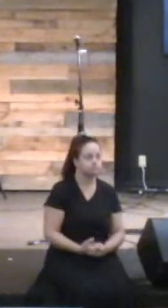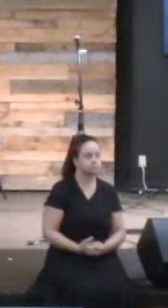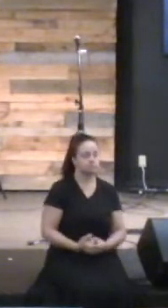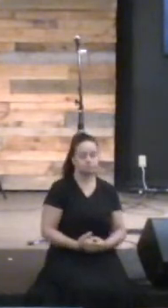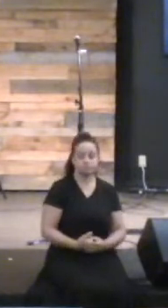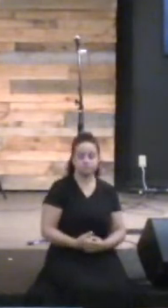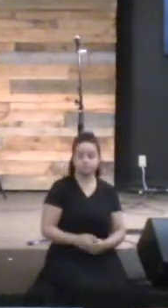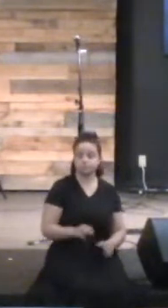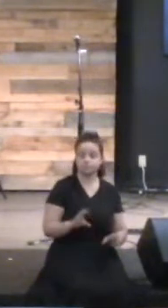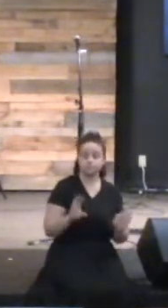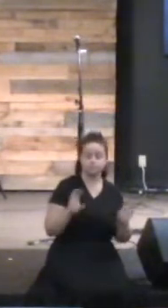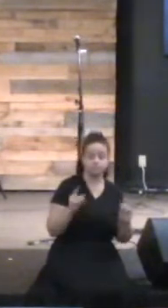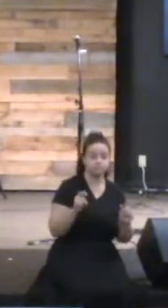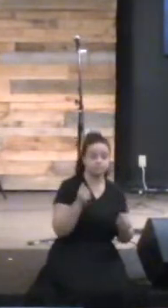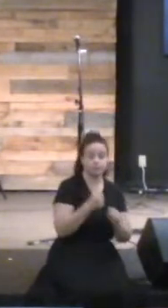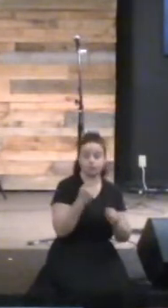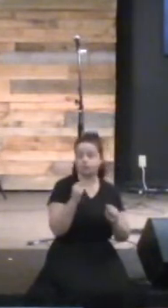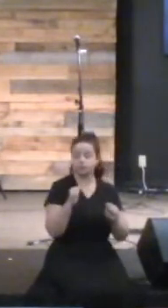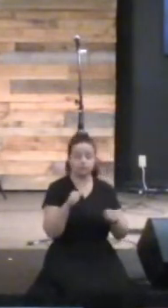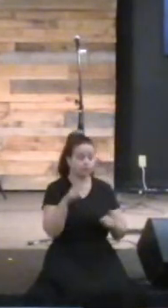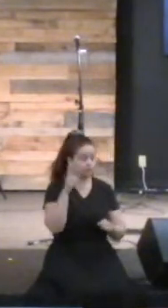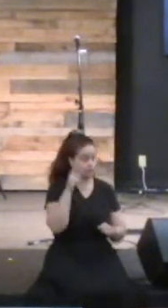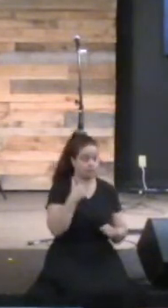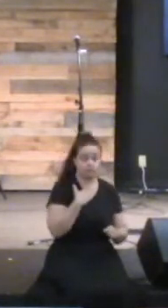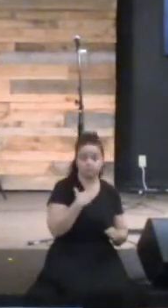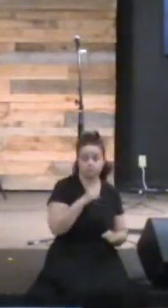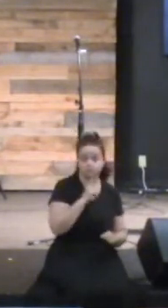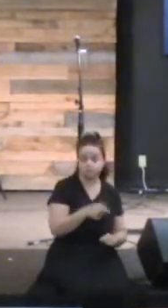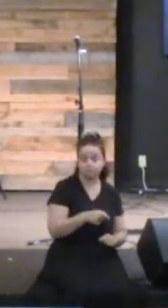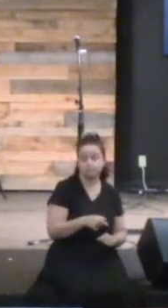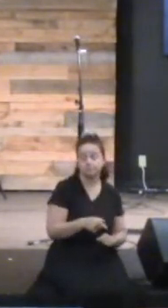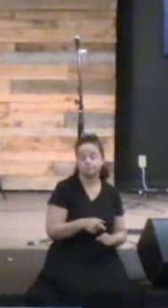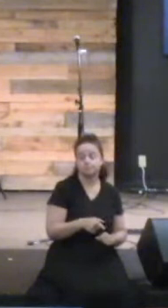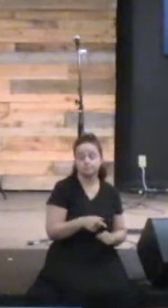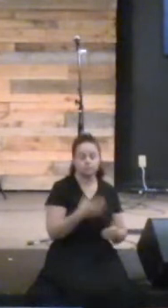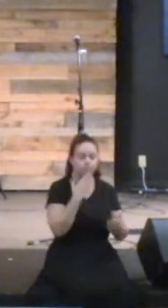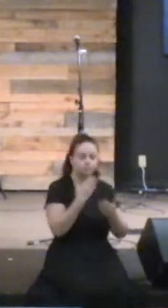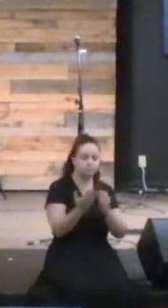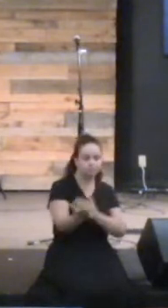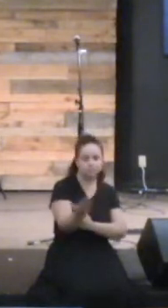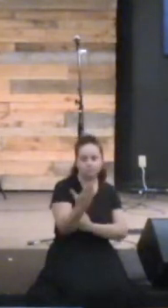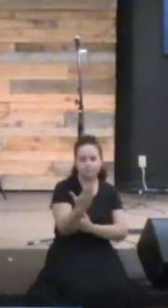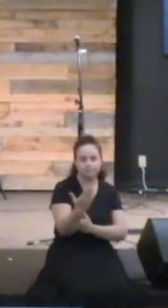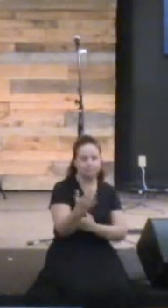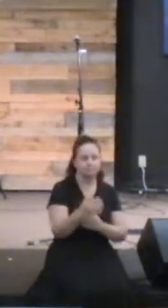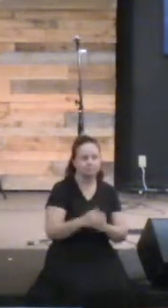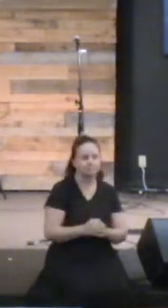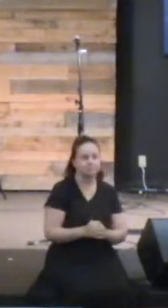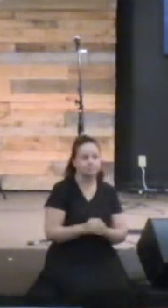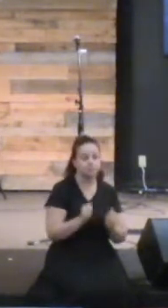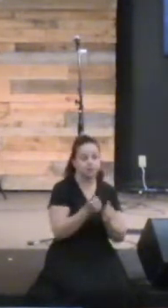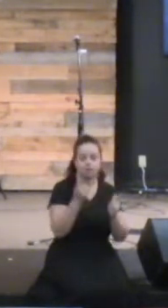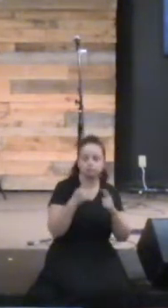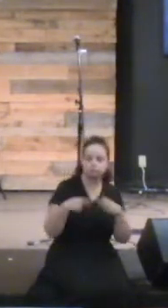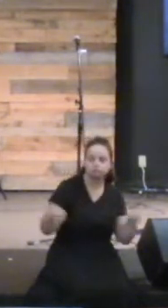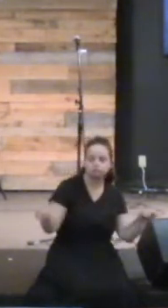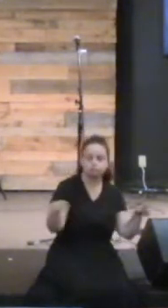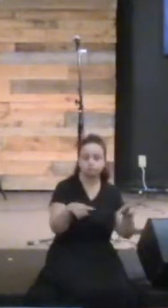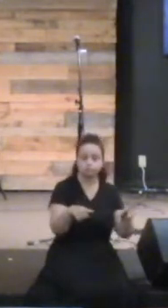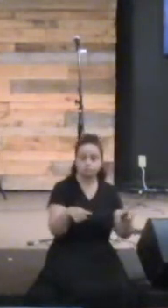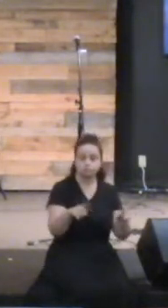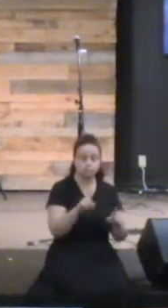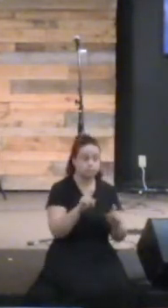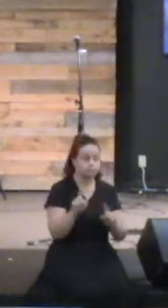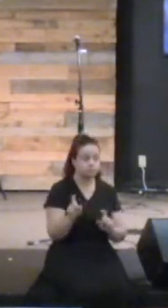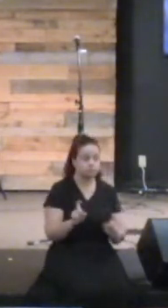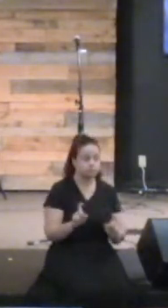uh okay everyone can hear me definitely um good morning how are y'all doing today